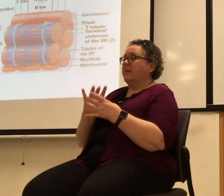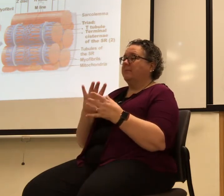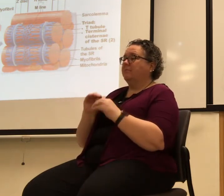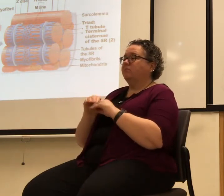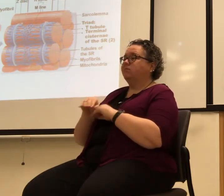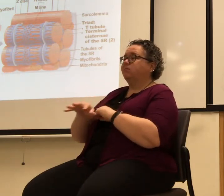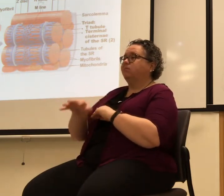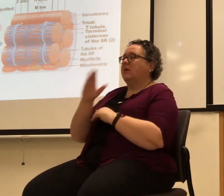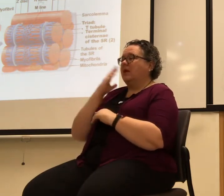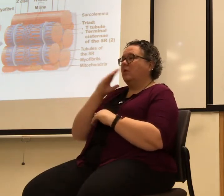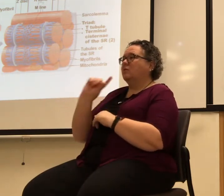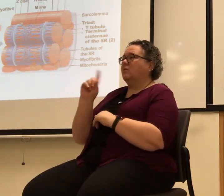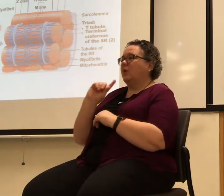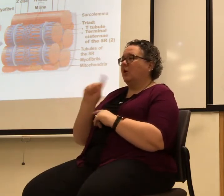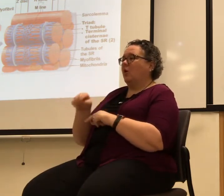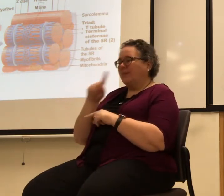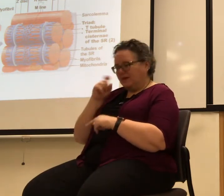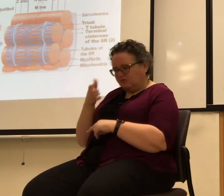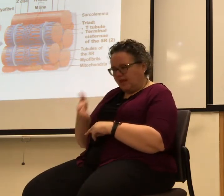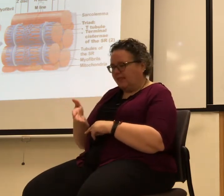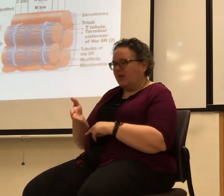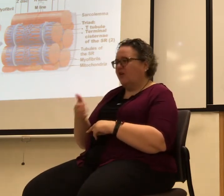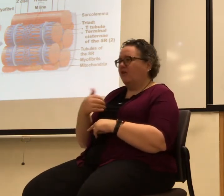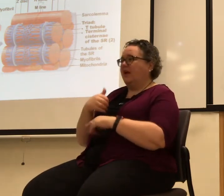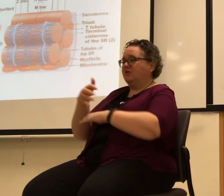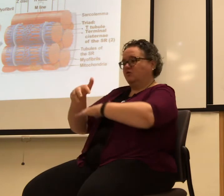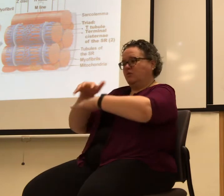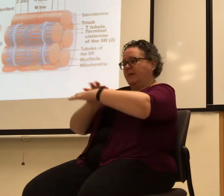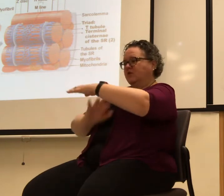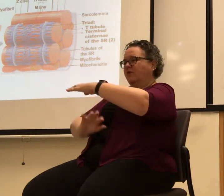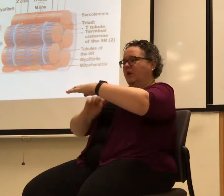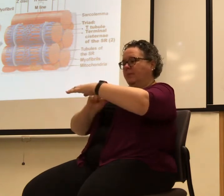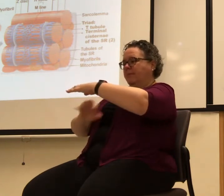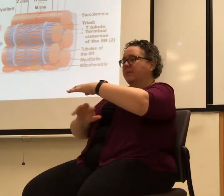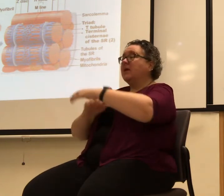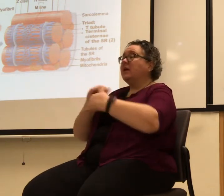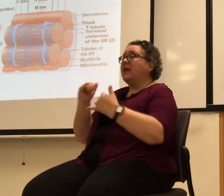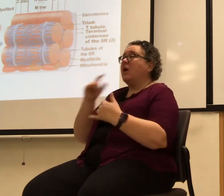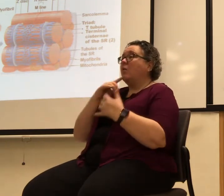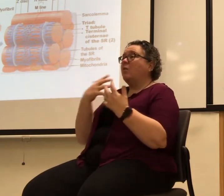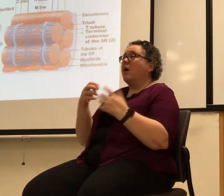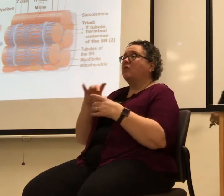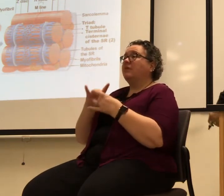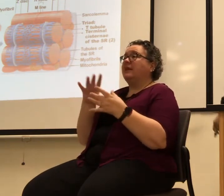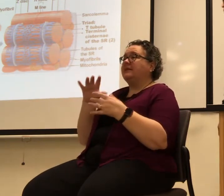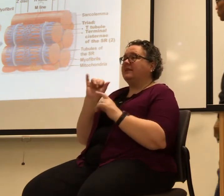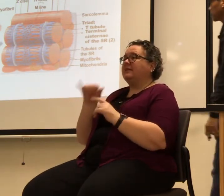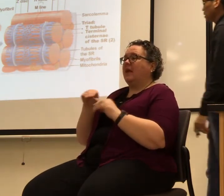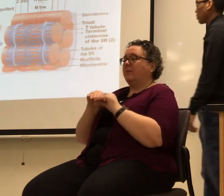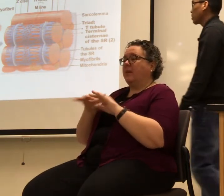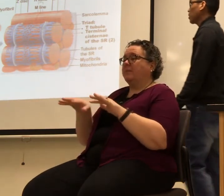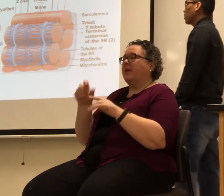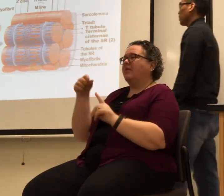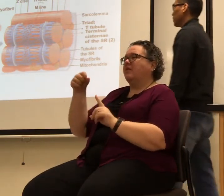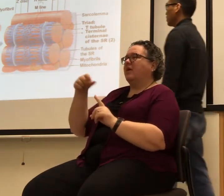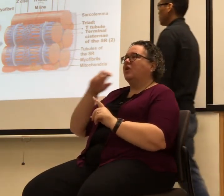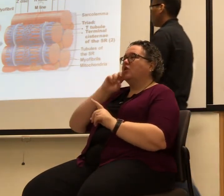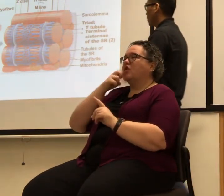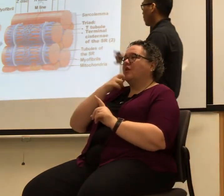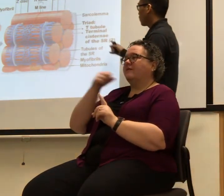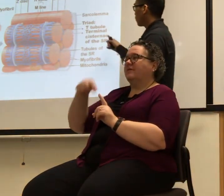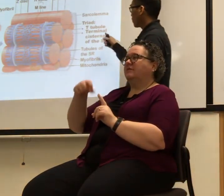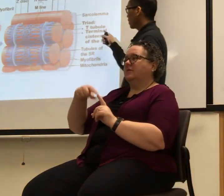it knows where to go. It's right there. It's draped over it. Now, what releases it? The nerve impulse. So that's why the T-tubule is there.